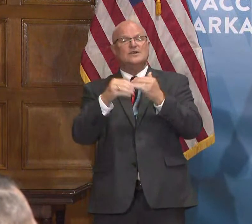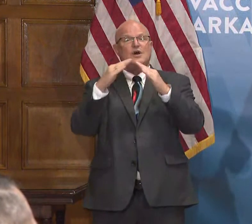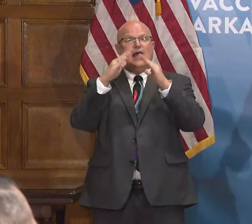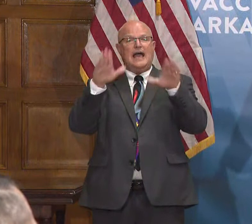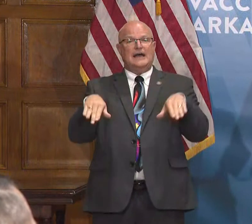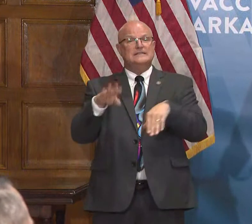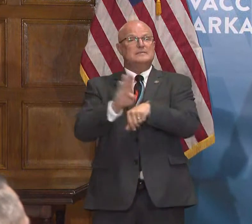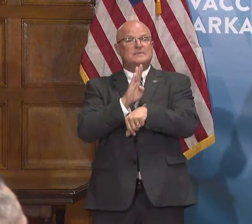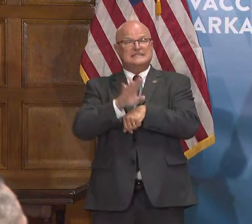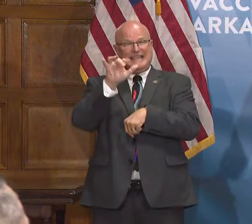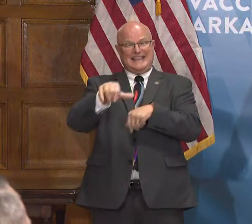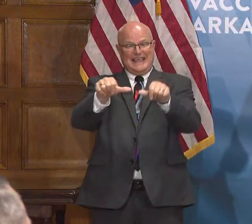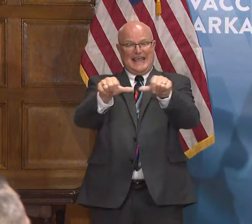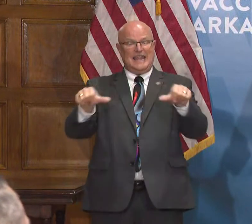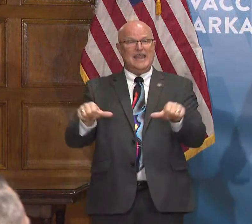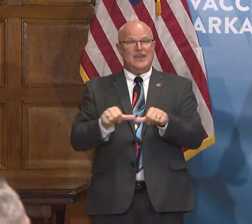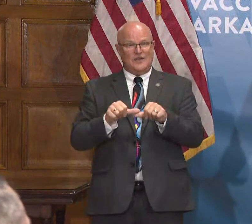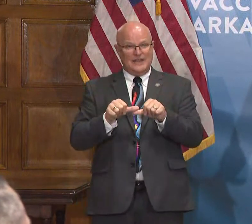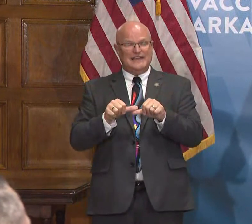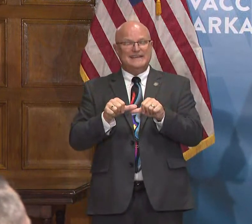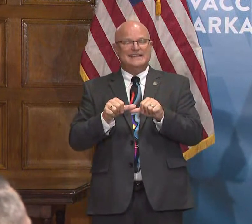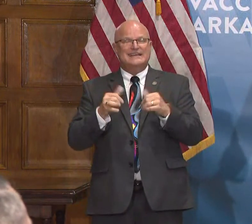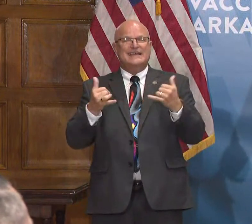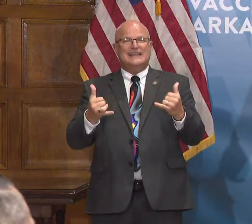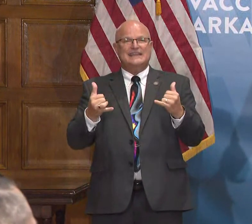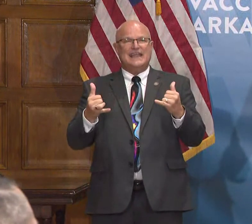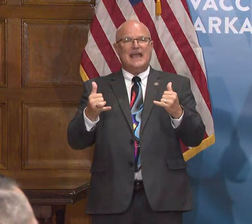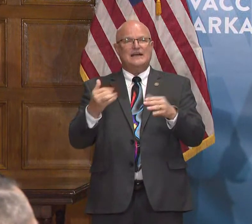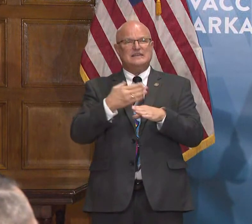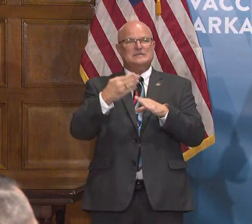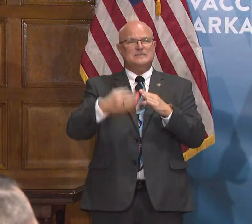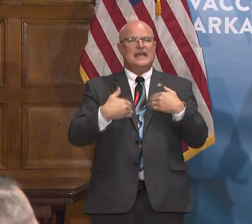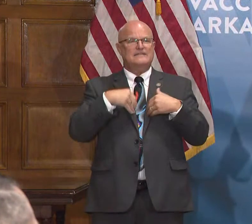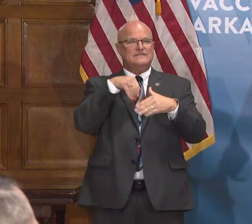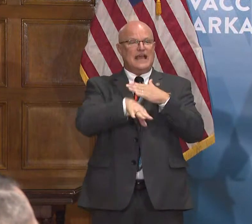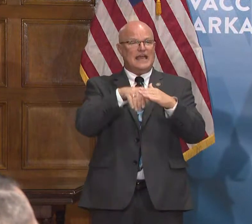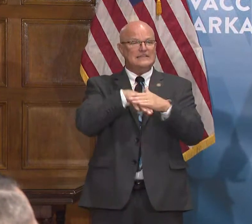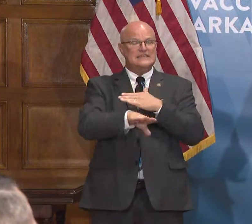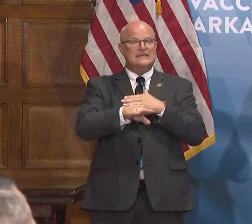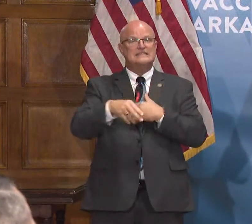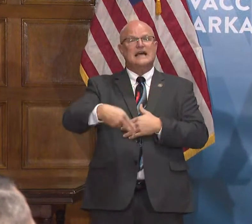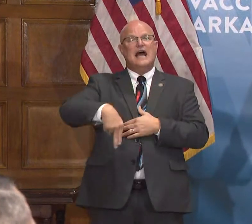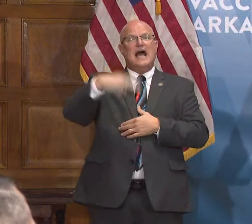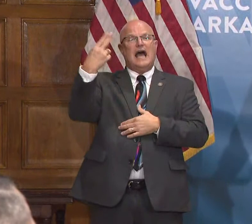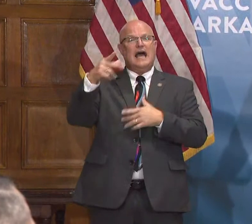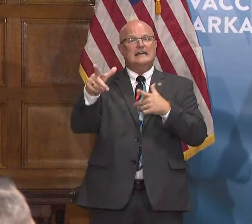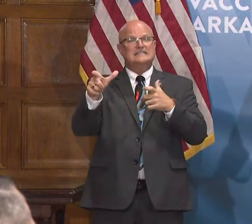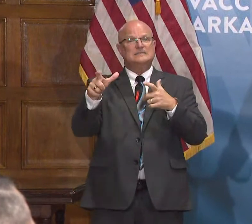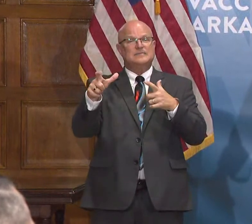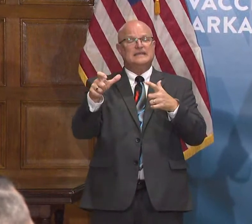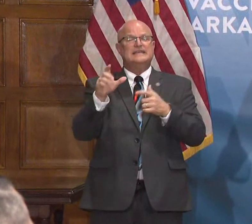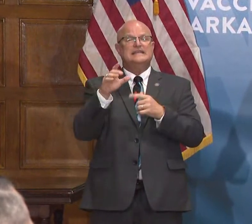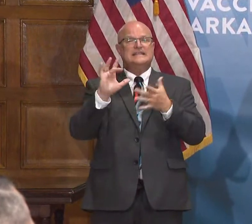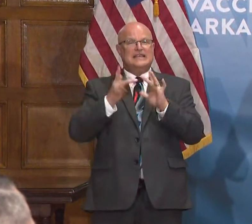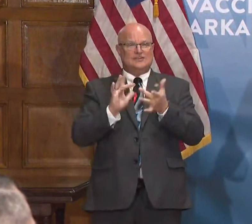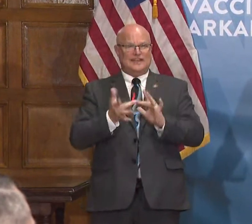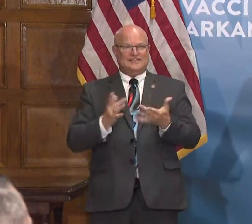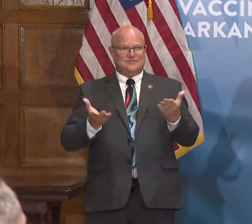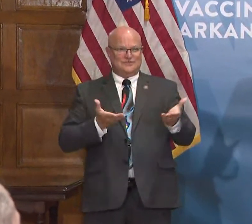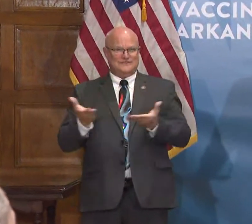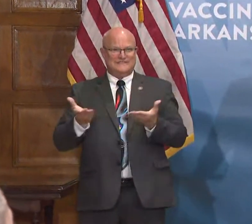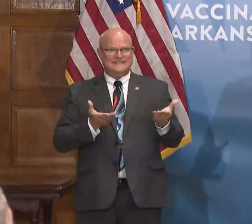and businesses in that area when completed having access to high-speed broadband